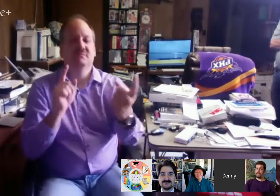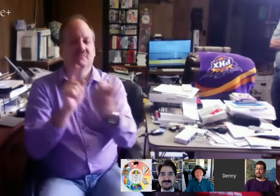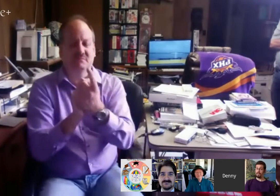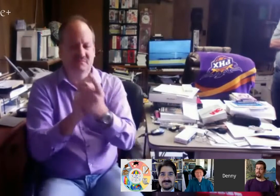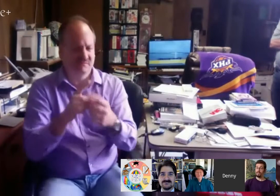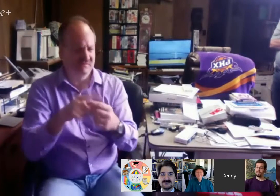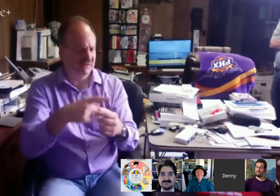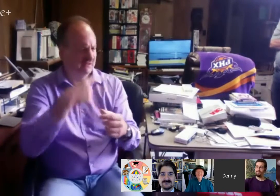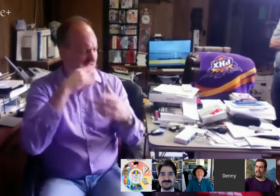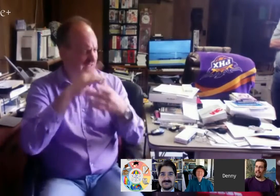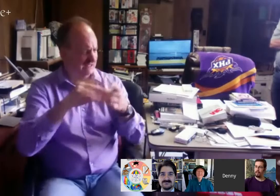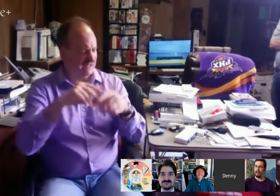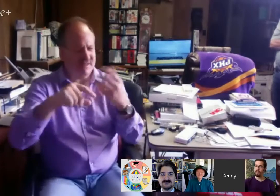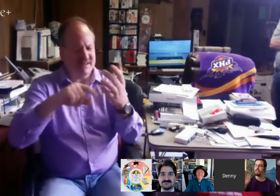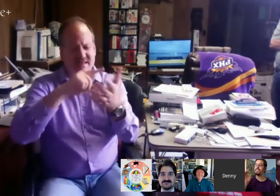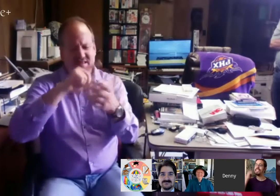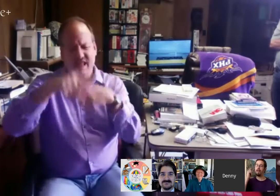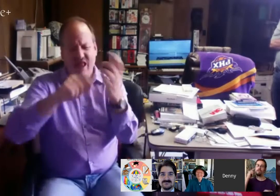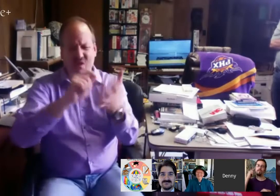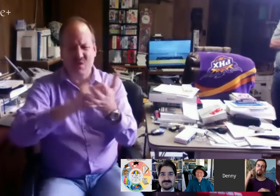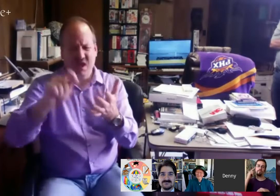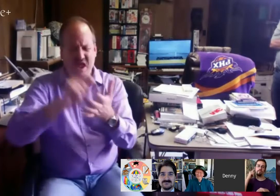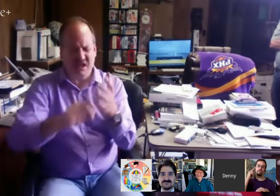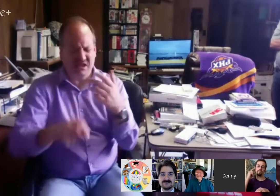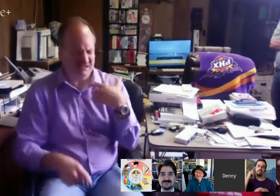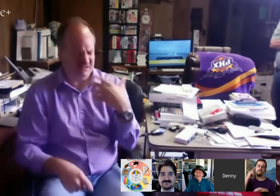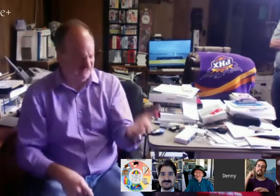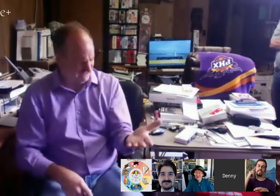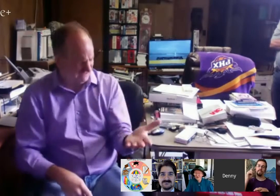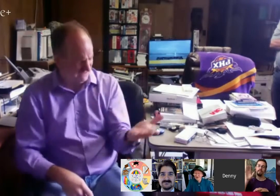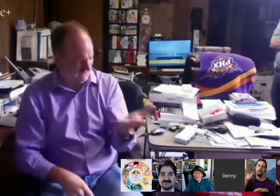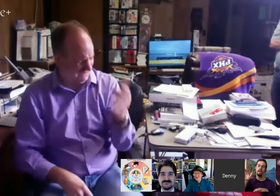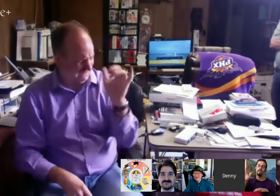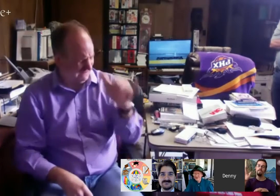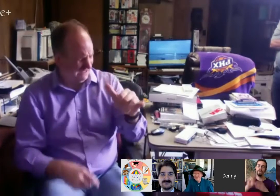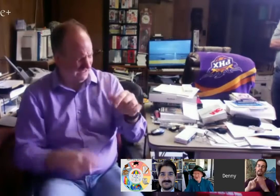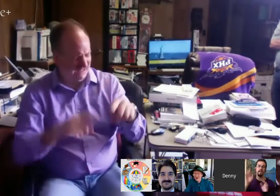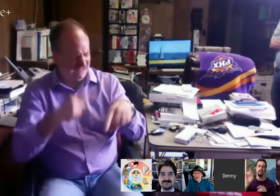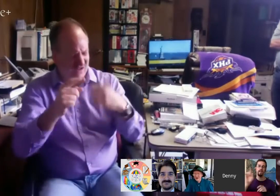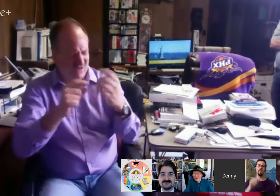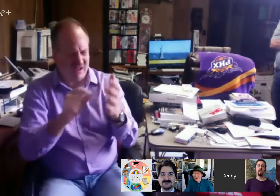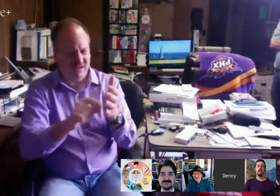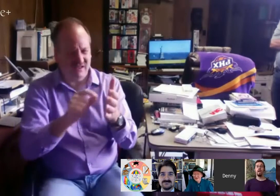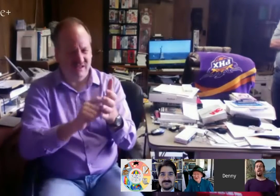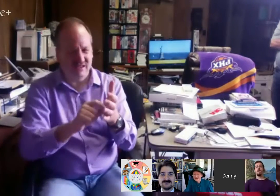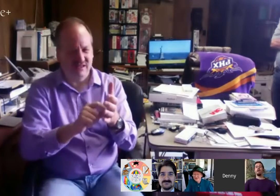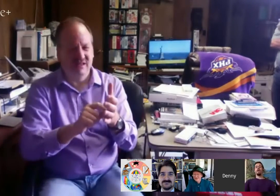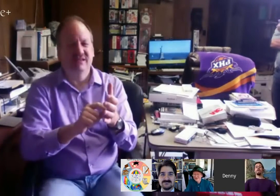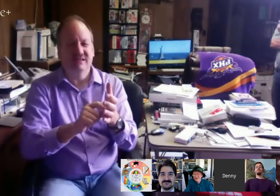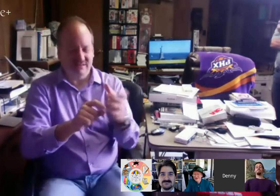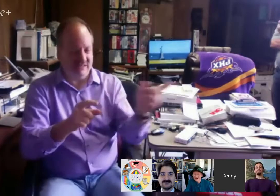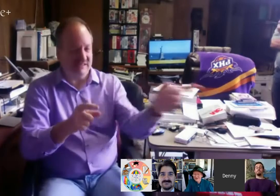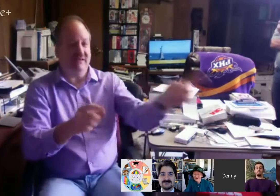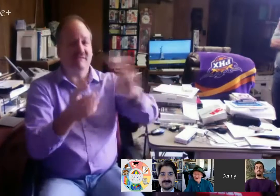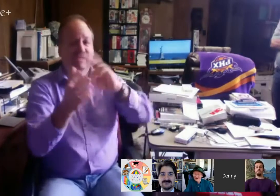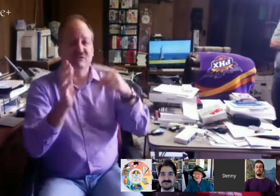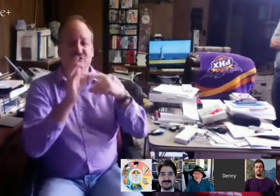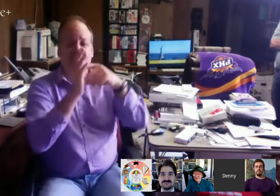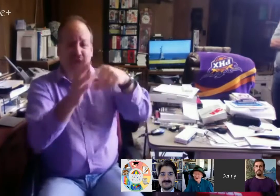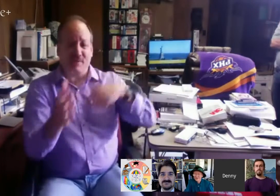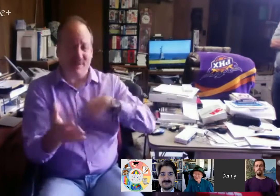met Sarah about the sound. Yeah, the sound. Okay, one second. I know. 1 second. I got to figure it